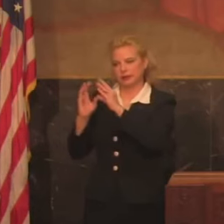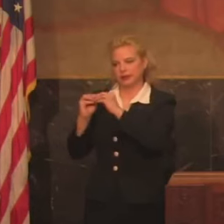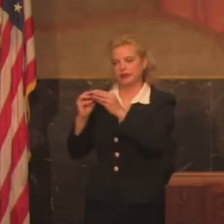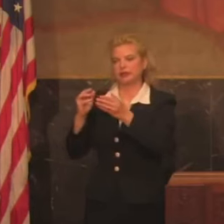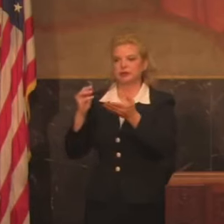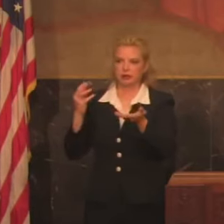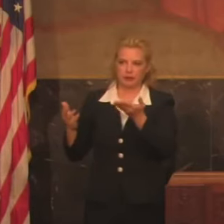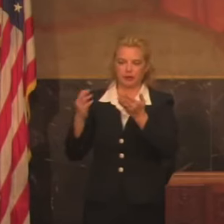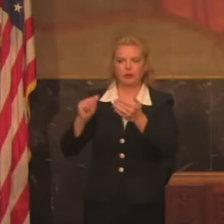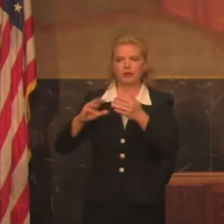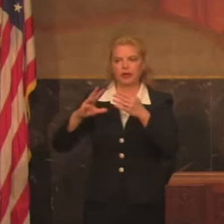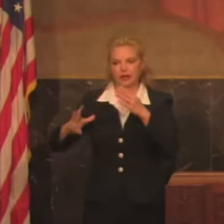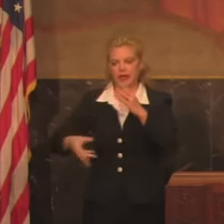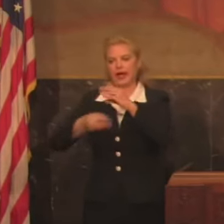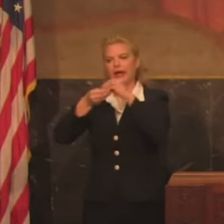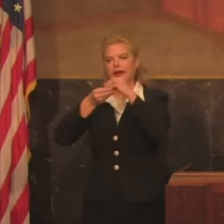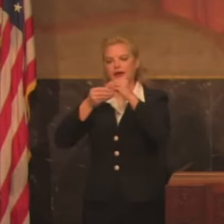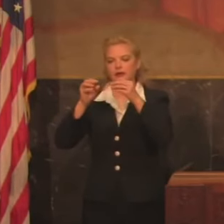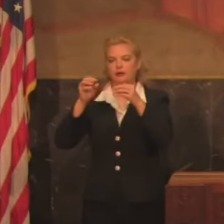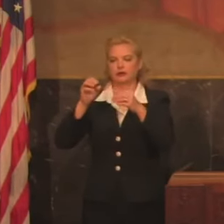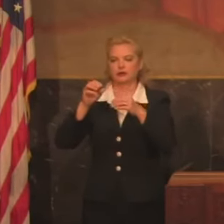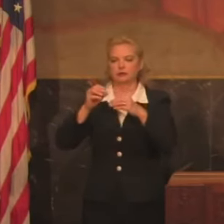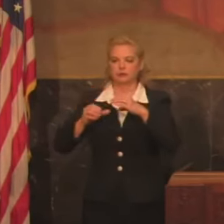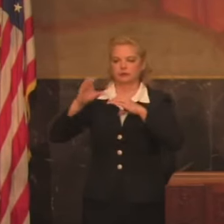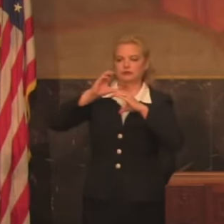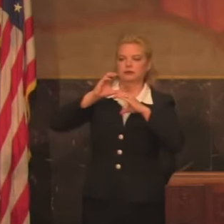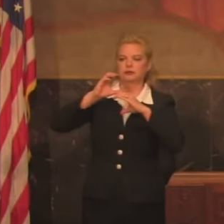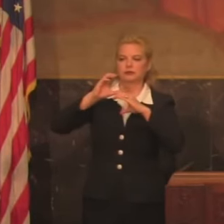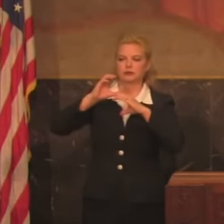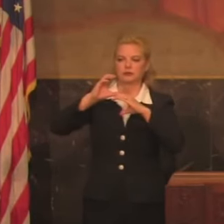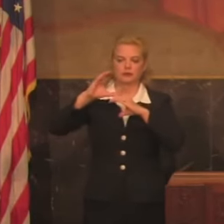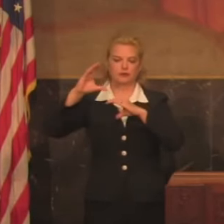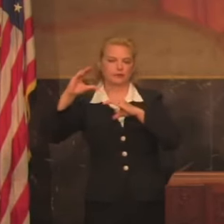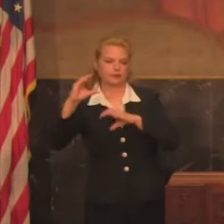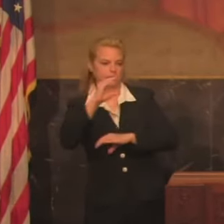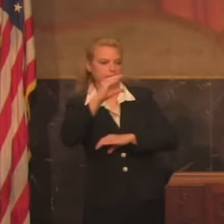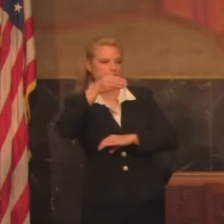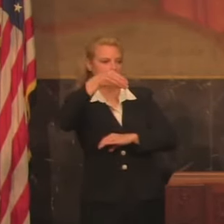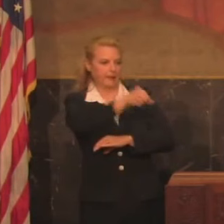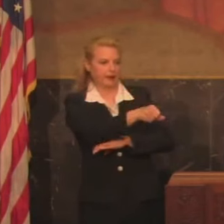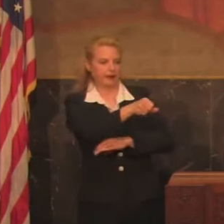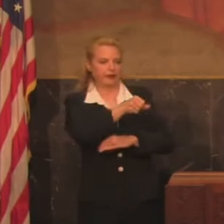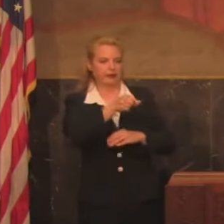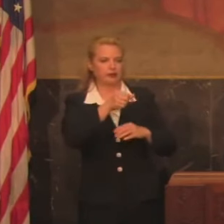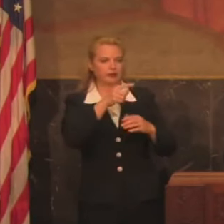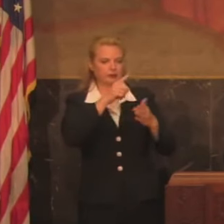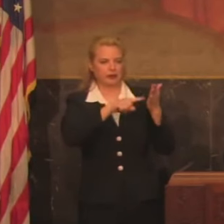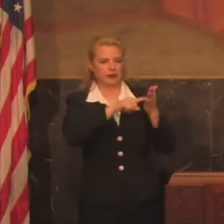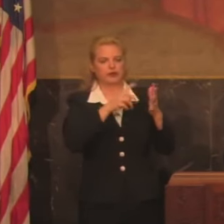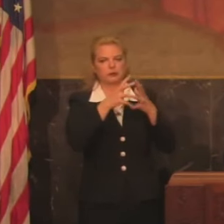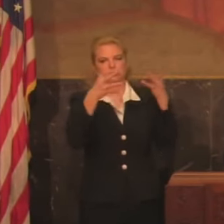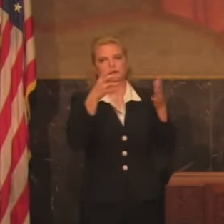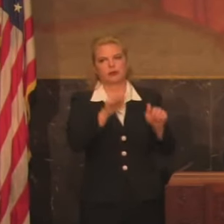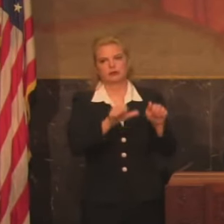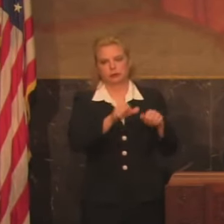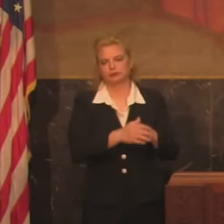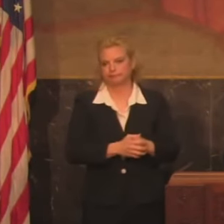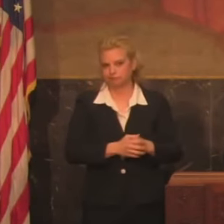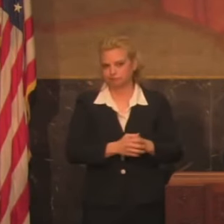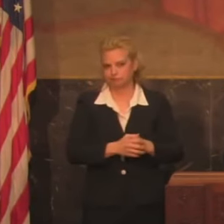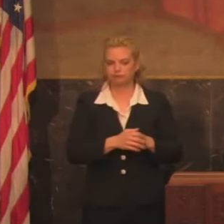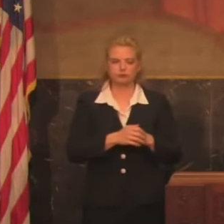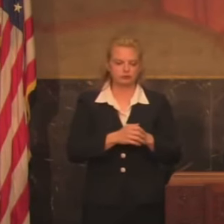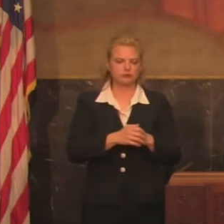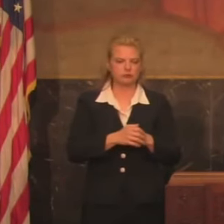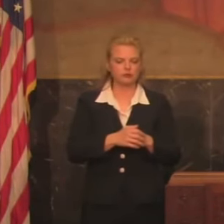add excess dollars to that payment to retire as much of it as possible. Finally, you've heard us talk a